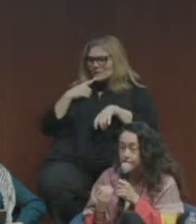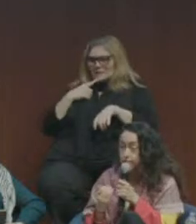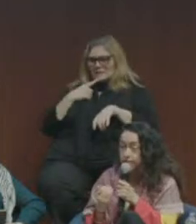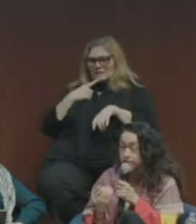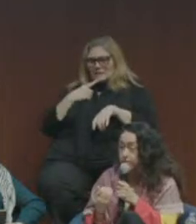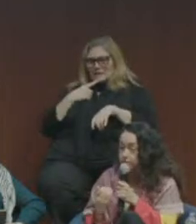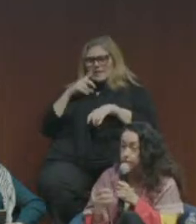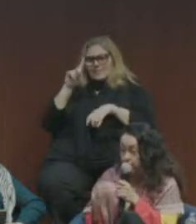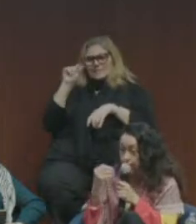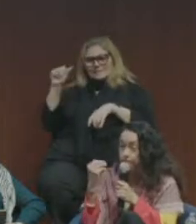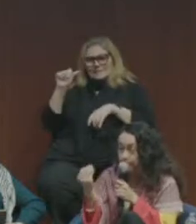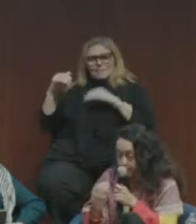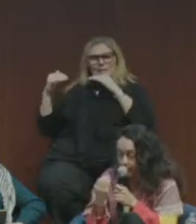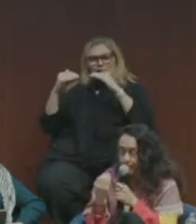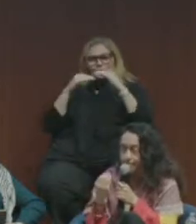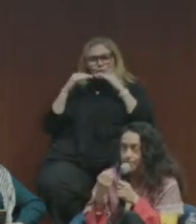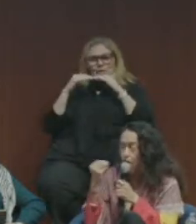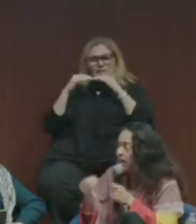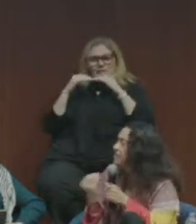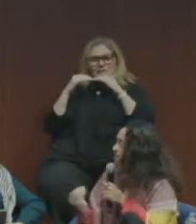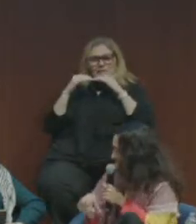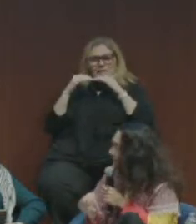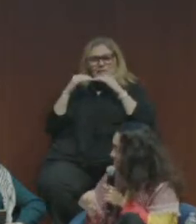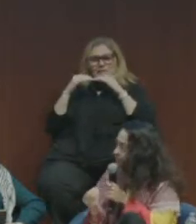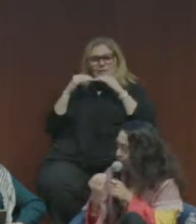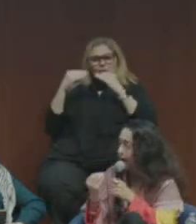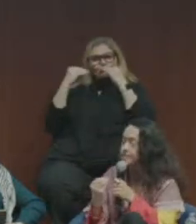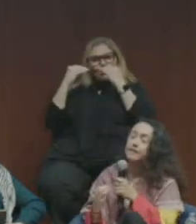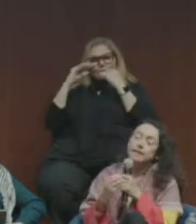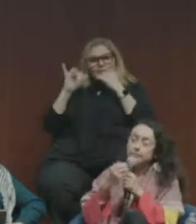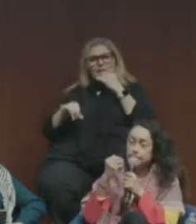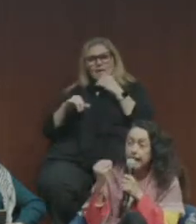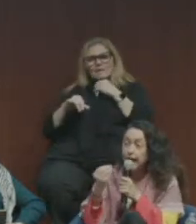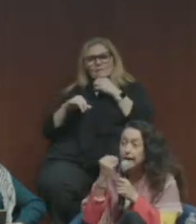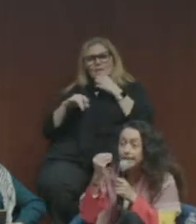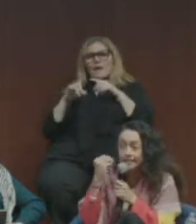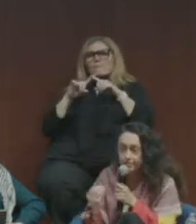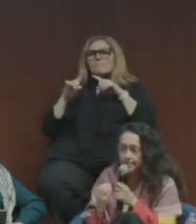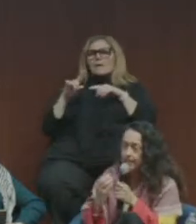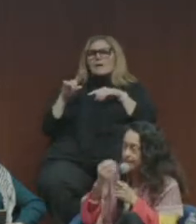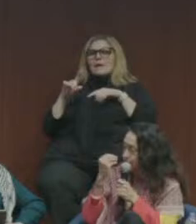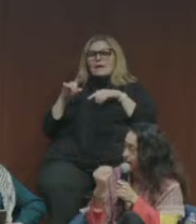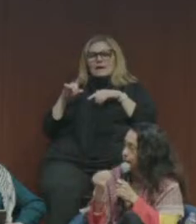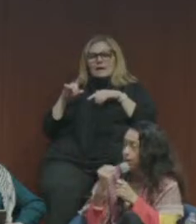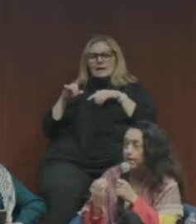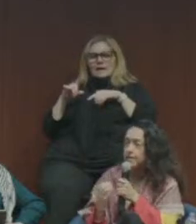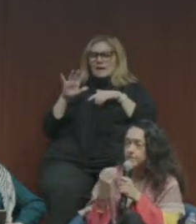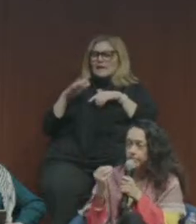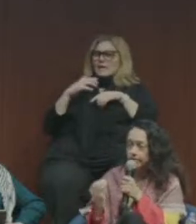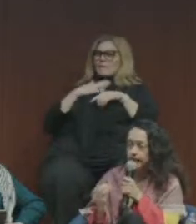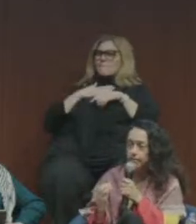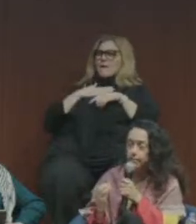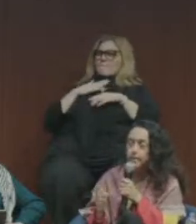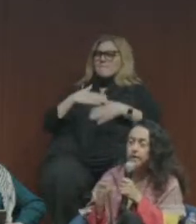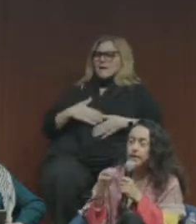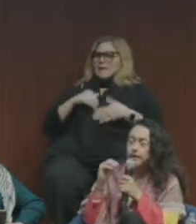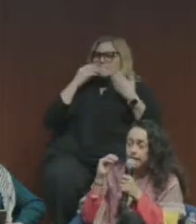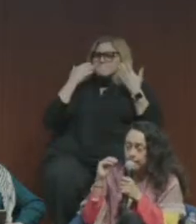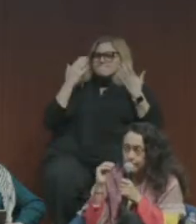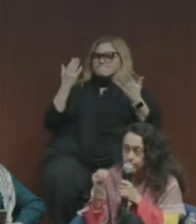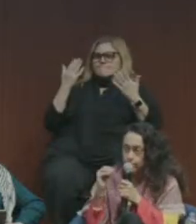the disability justice folks have taught us that, right? But I hadn't lived it in my body until that